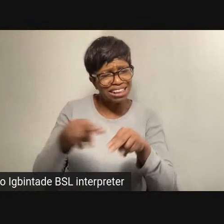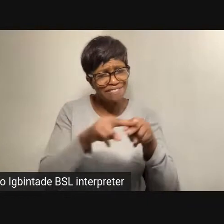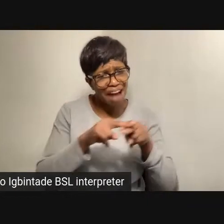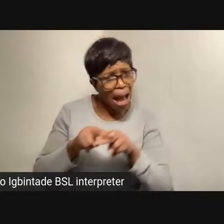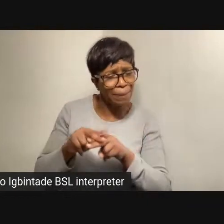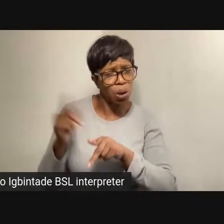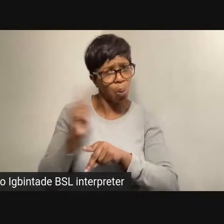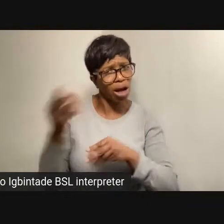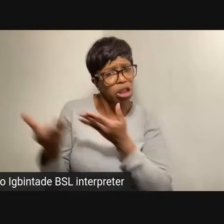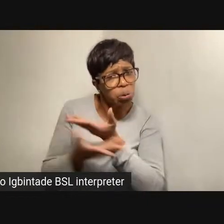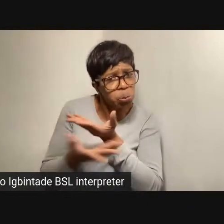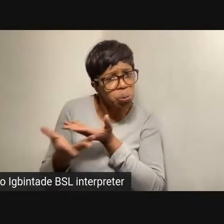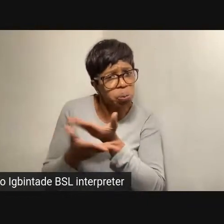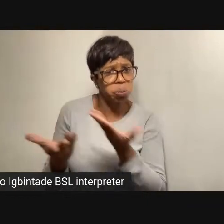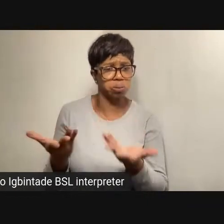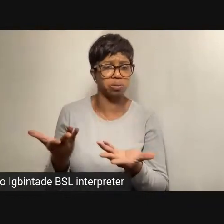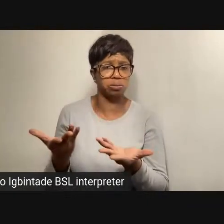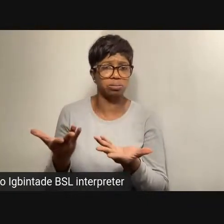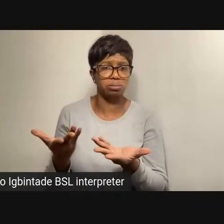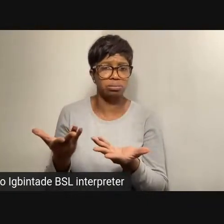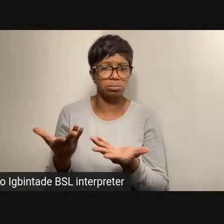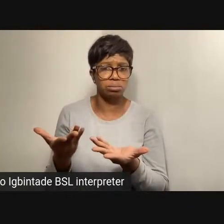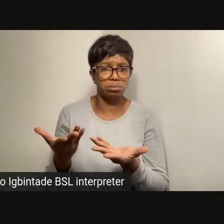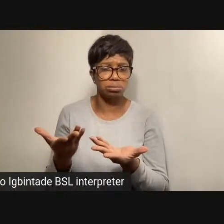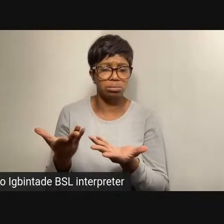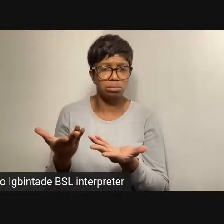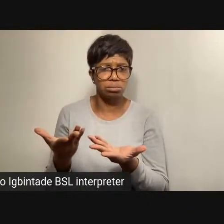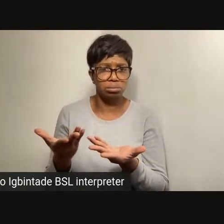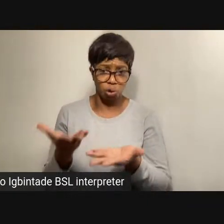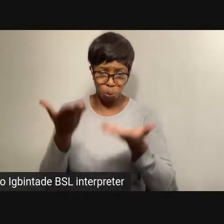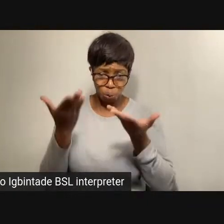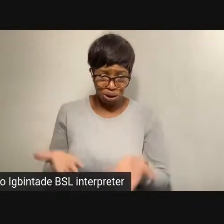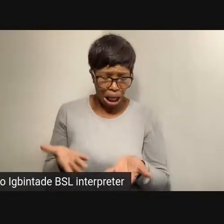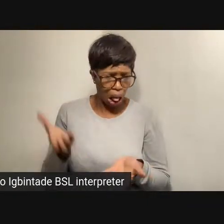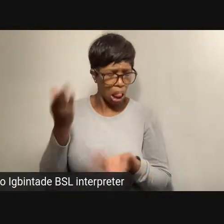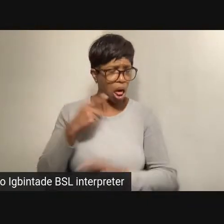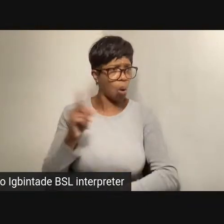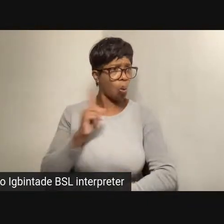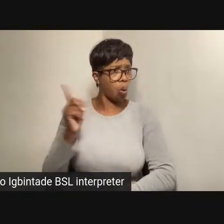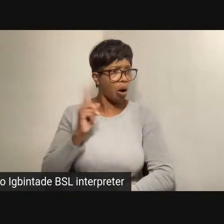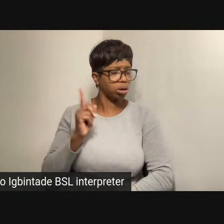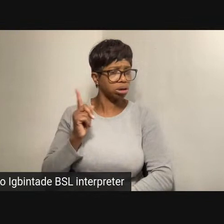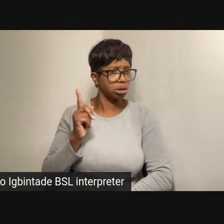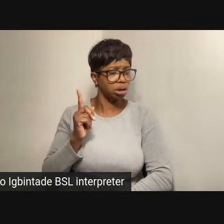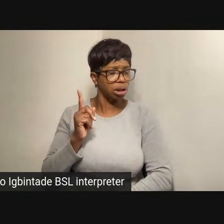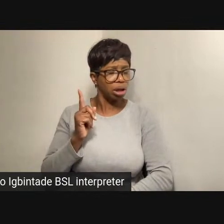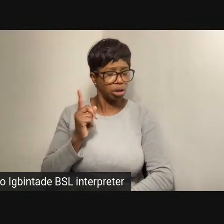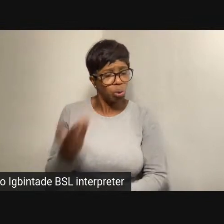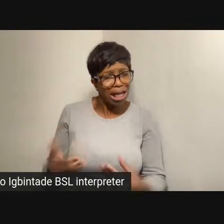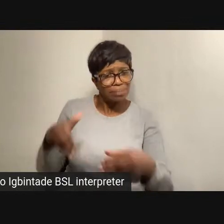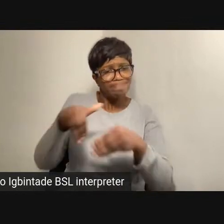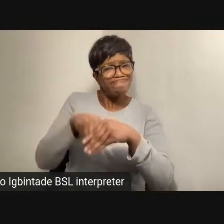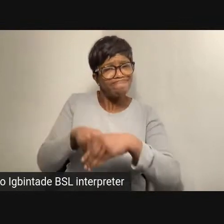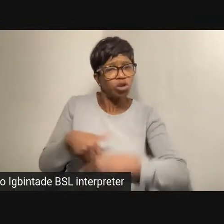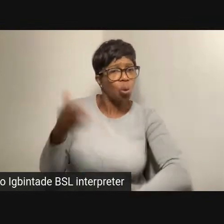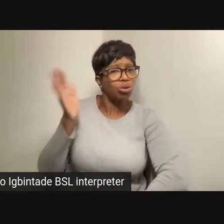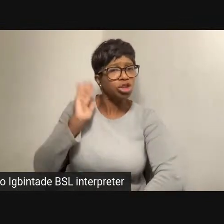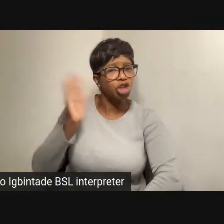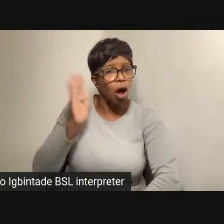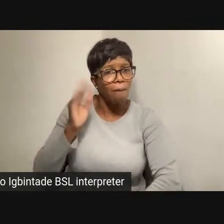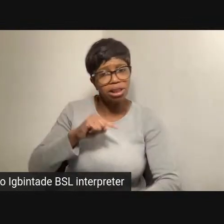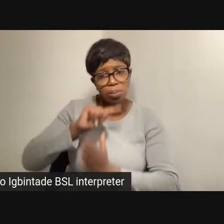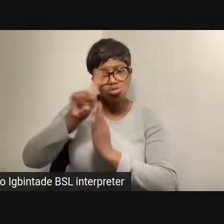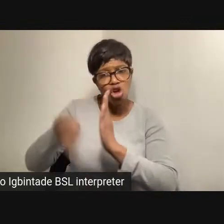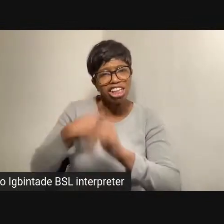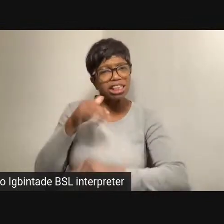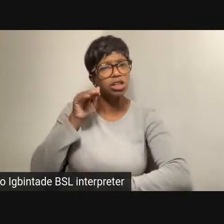family? What have we heard today that you can infuse with your sermons and projects that you put